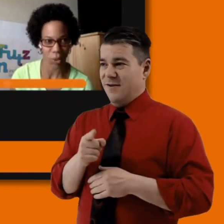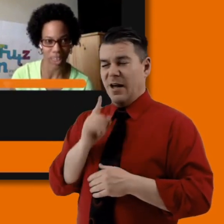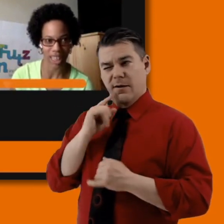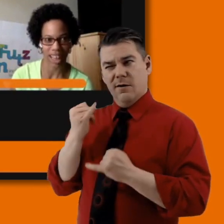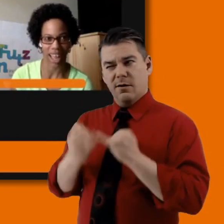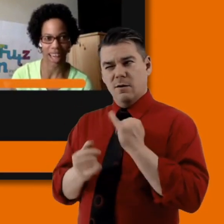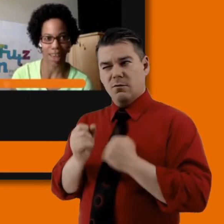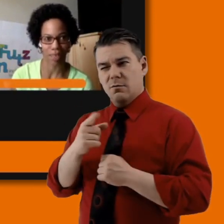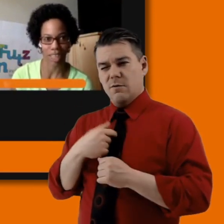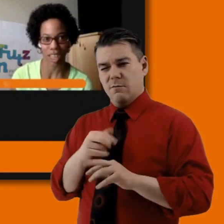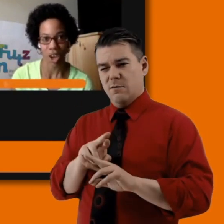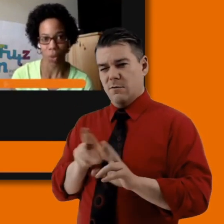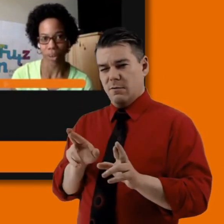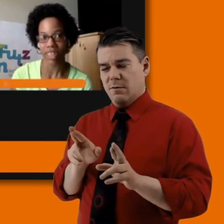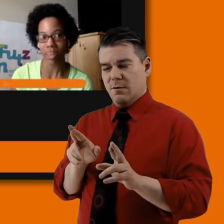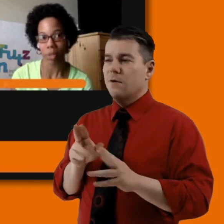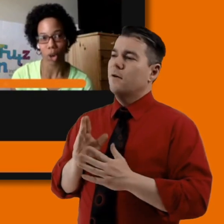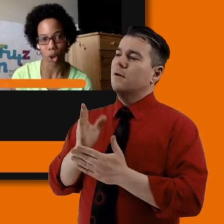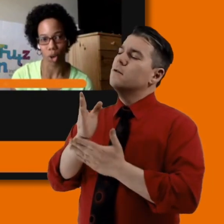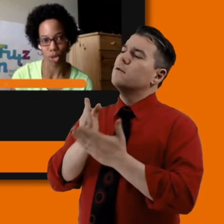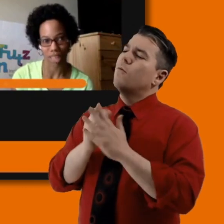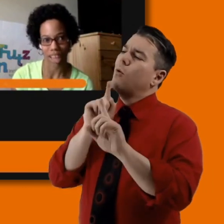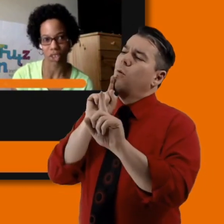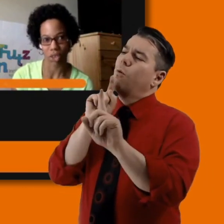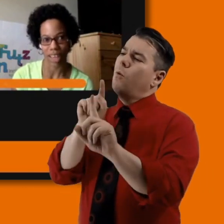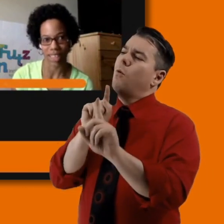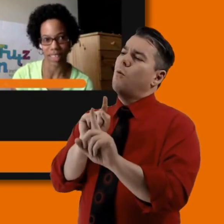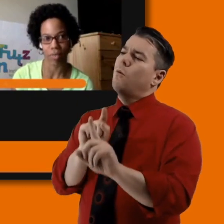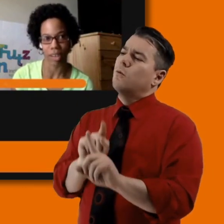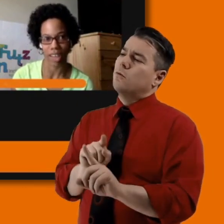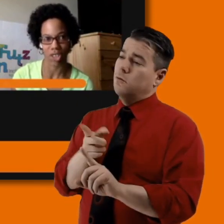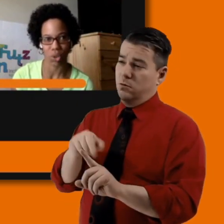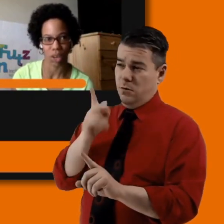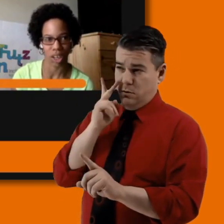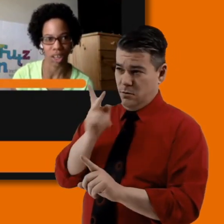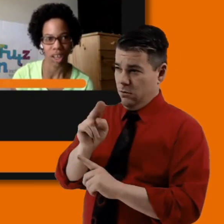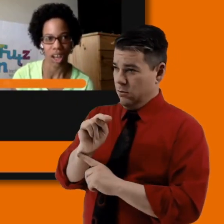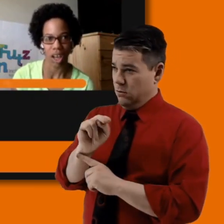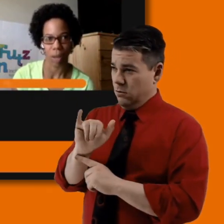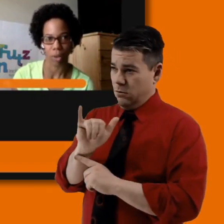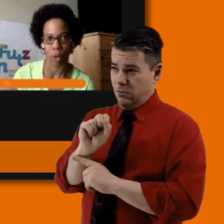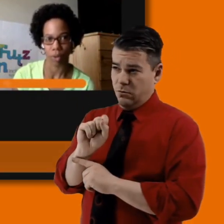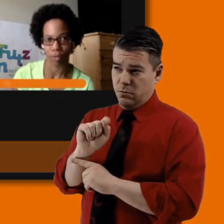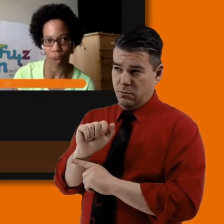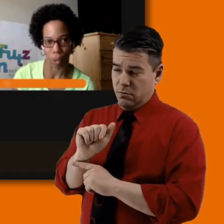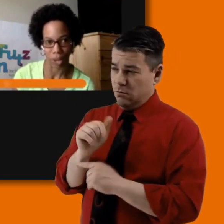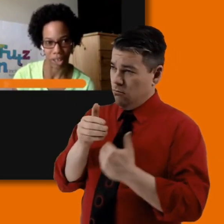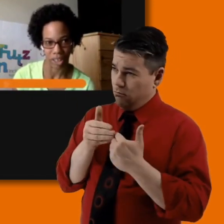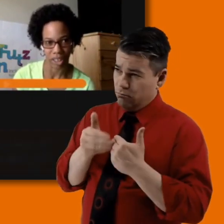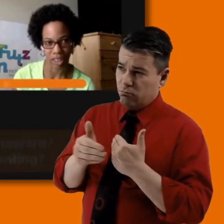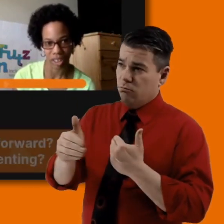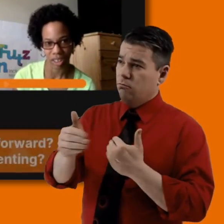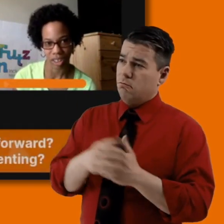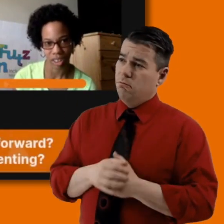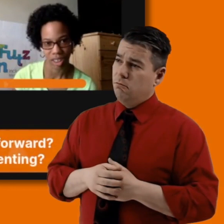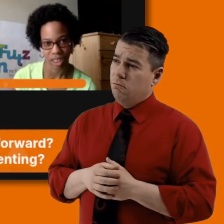the last question that I have is, what are some goals that you guys see for NYSOTA going